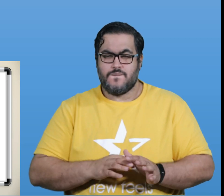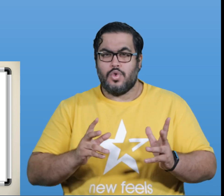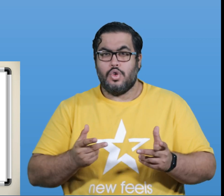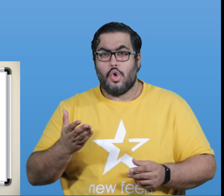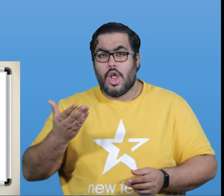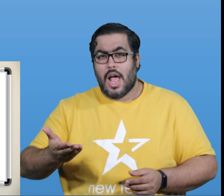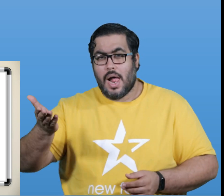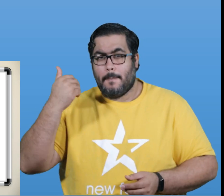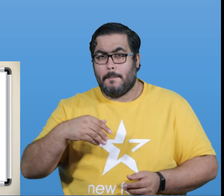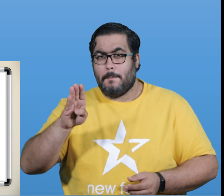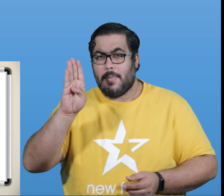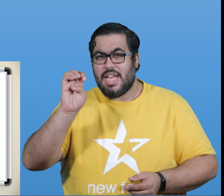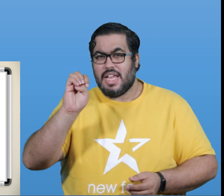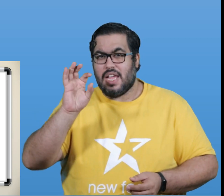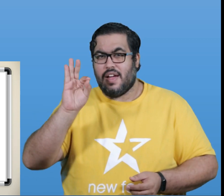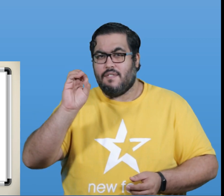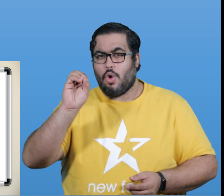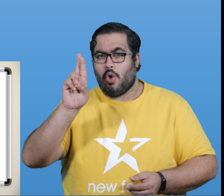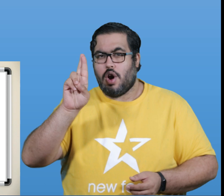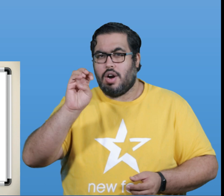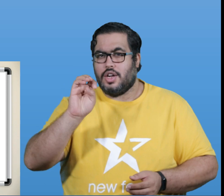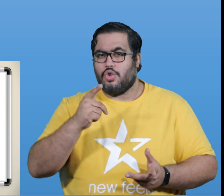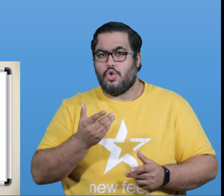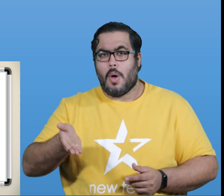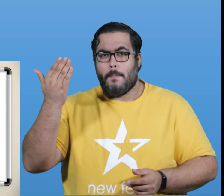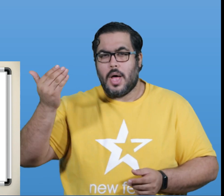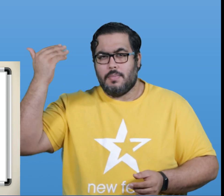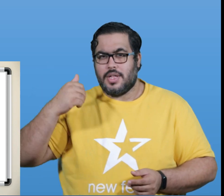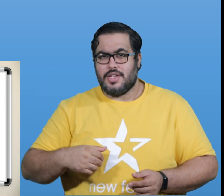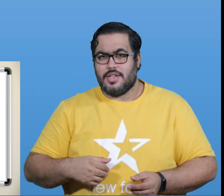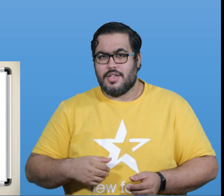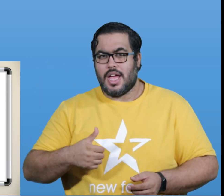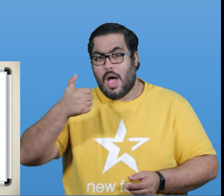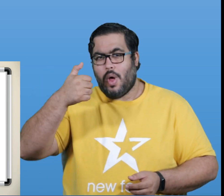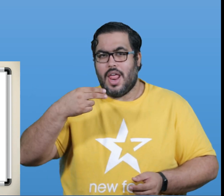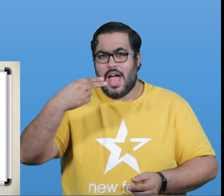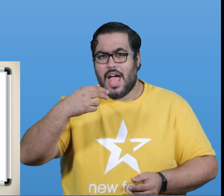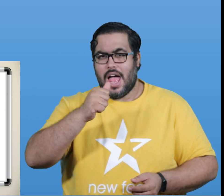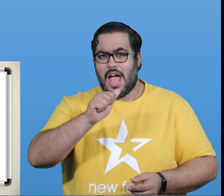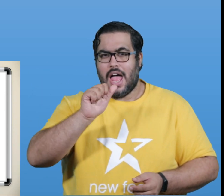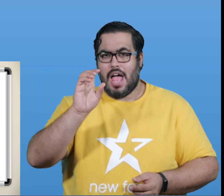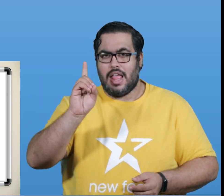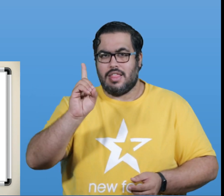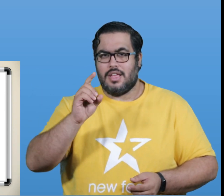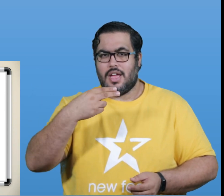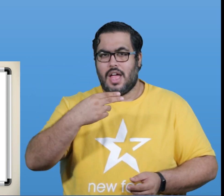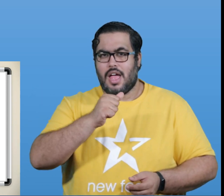had. And we have the auxiliary verb had with the past perfect, yeah? So the answer is had. I